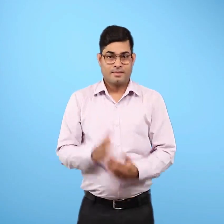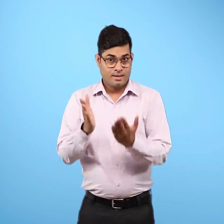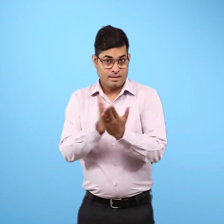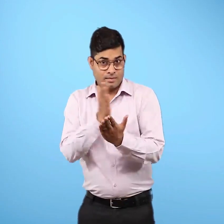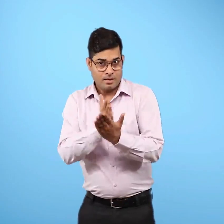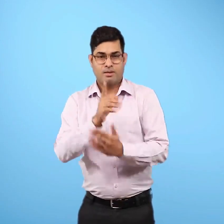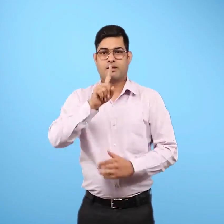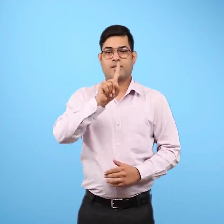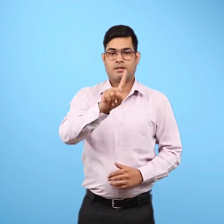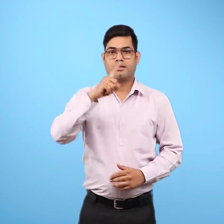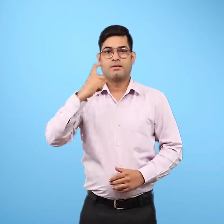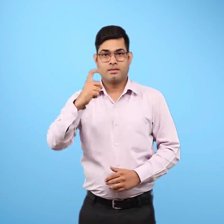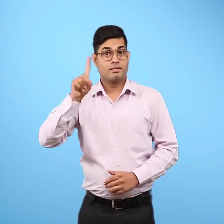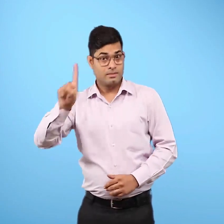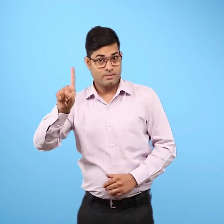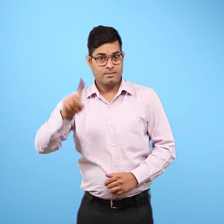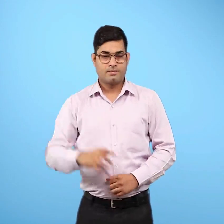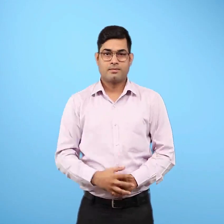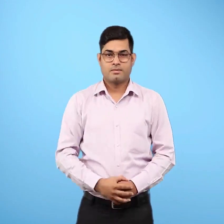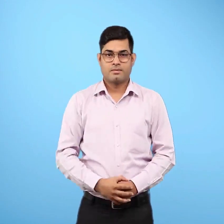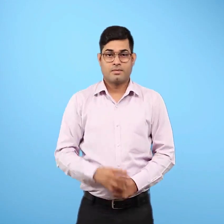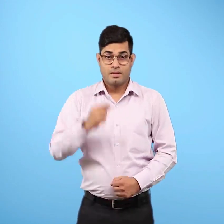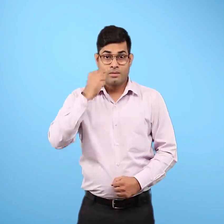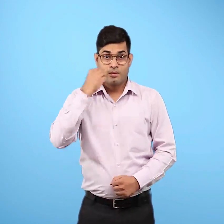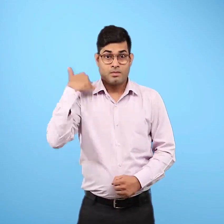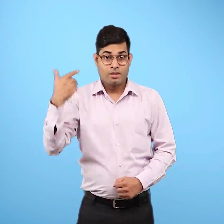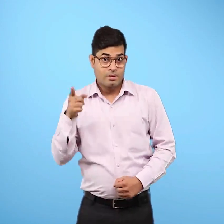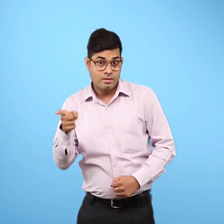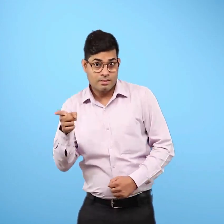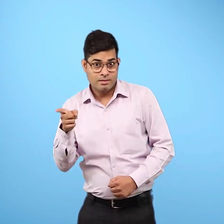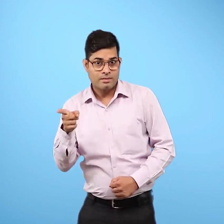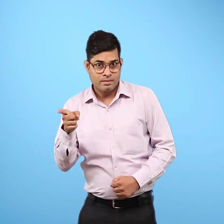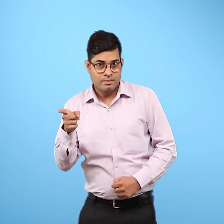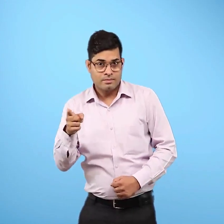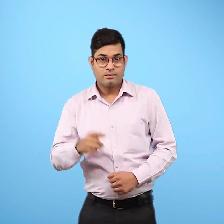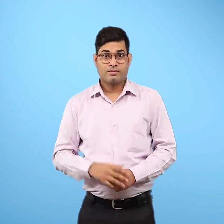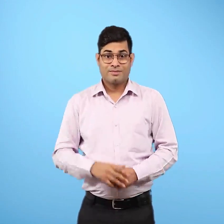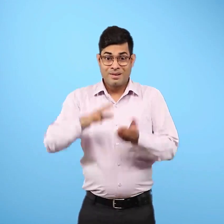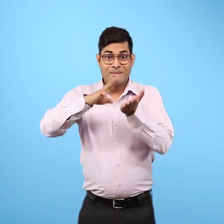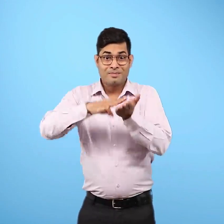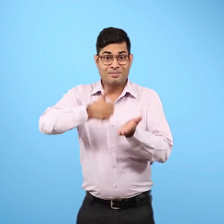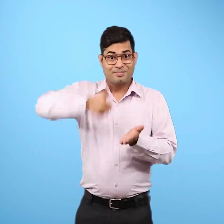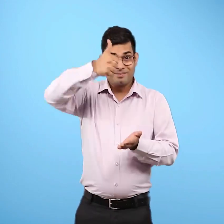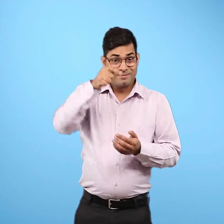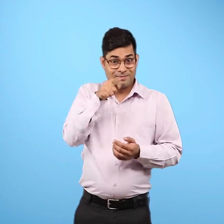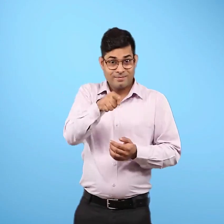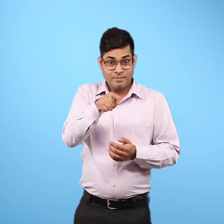Page 171. Now, Bhanu tried to find the salary of a minister for the month